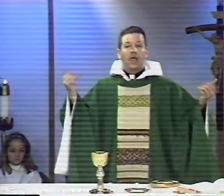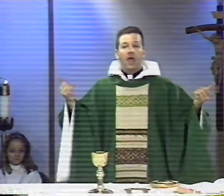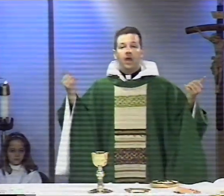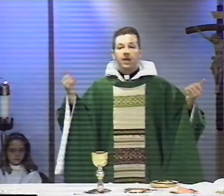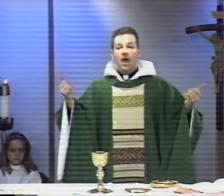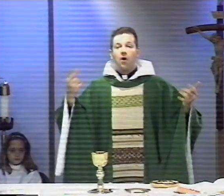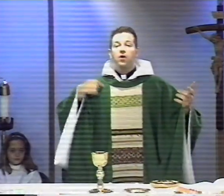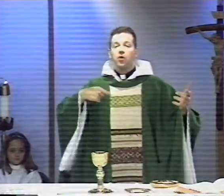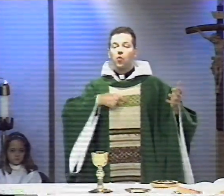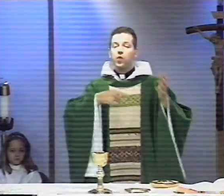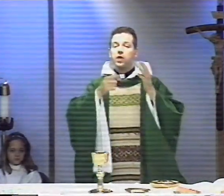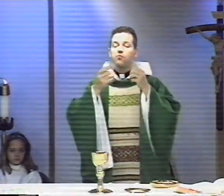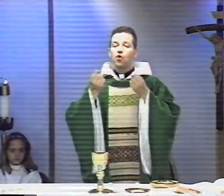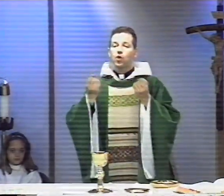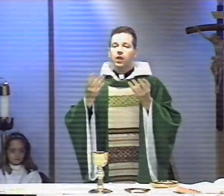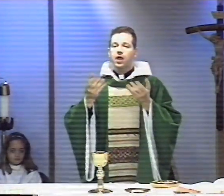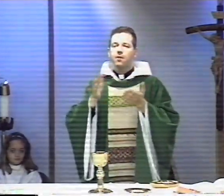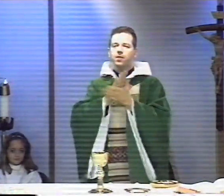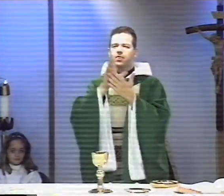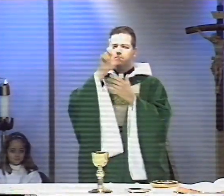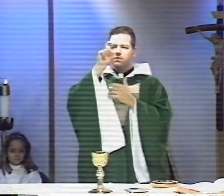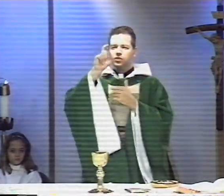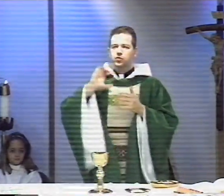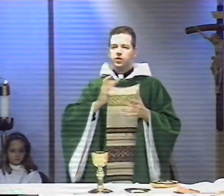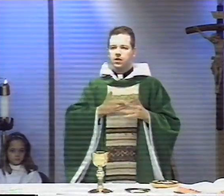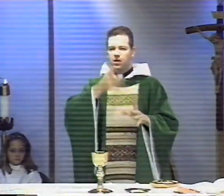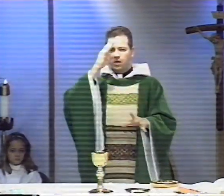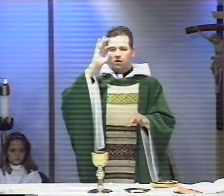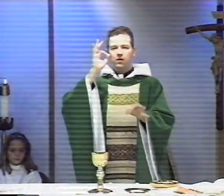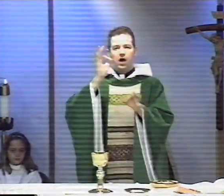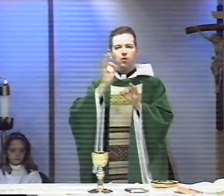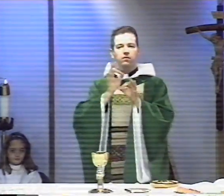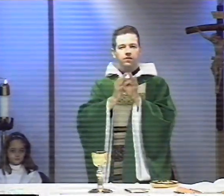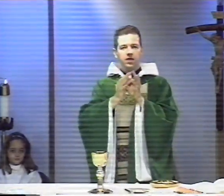And now we proclaim the mystery of our faith.